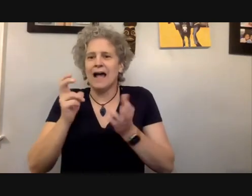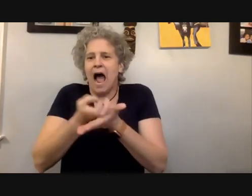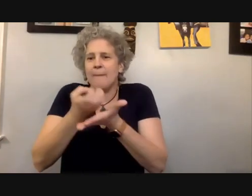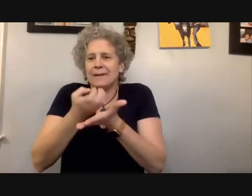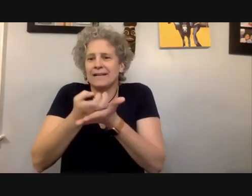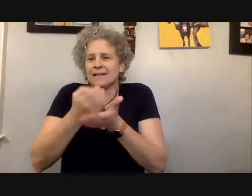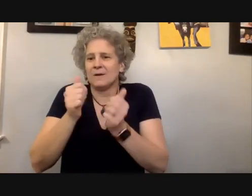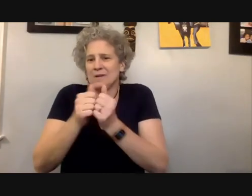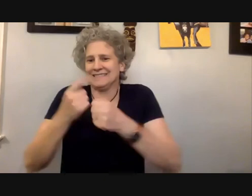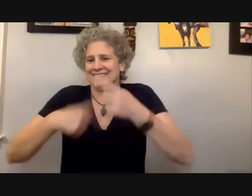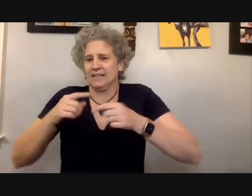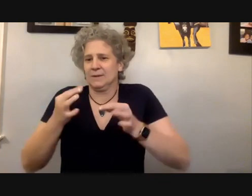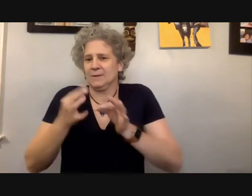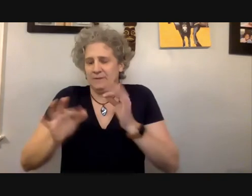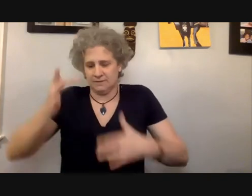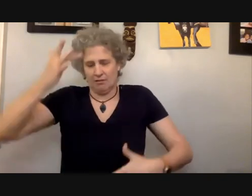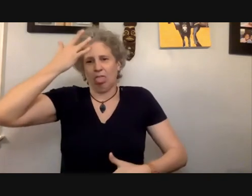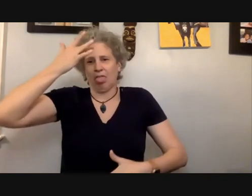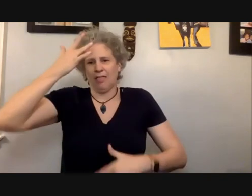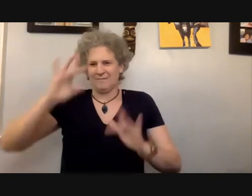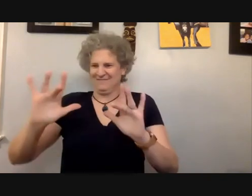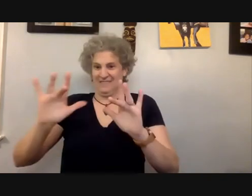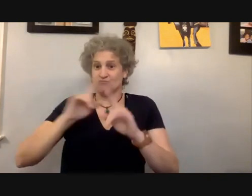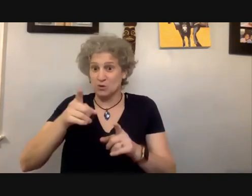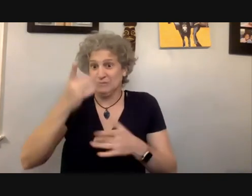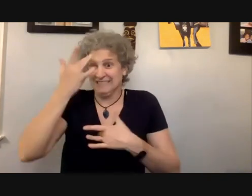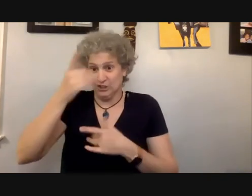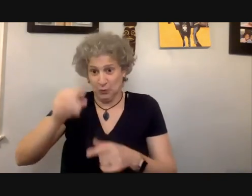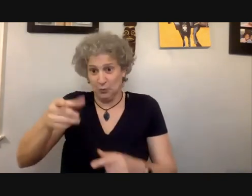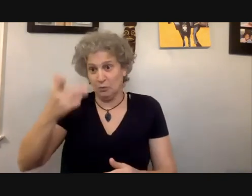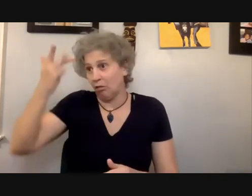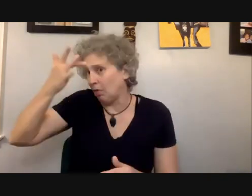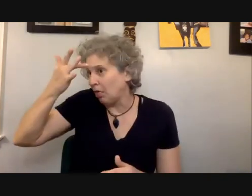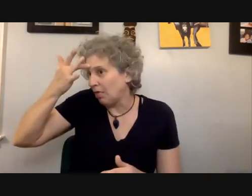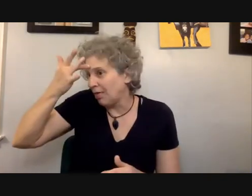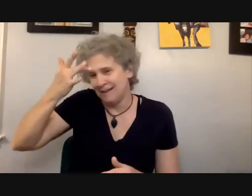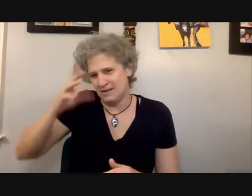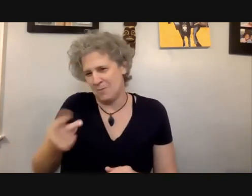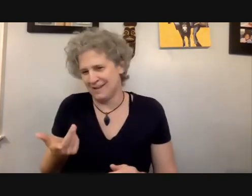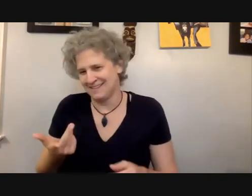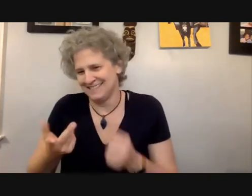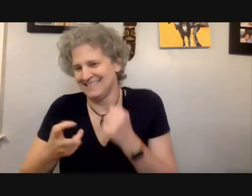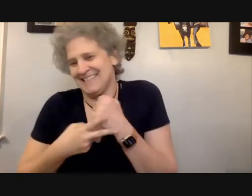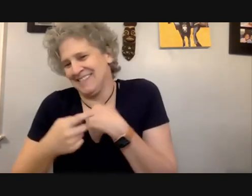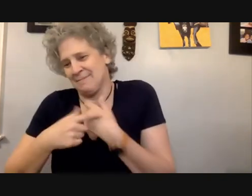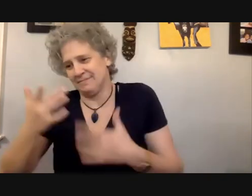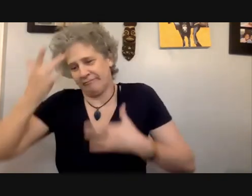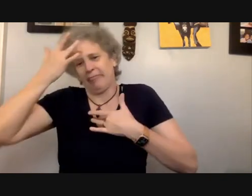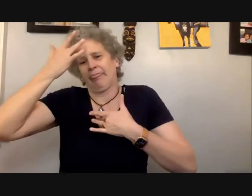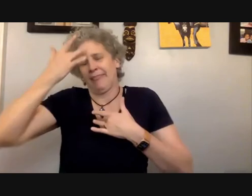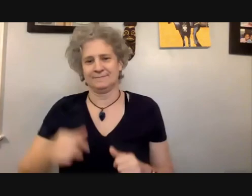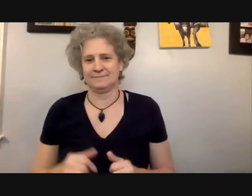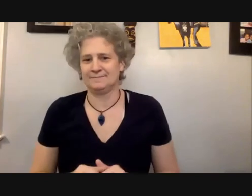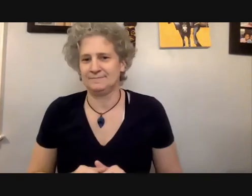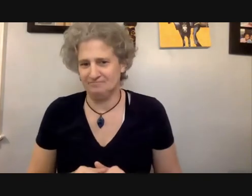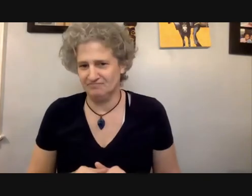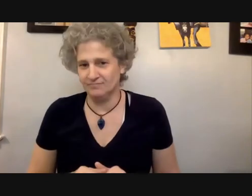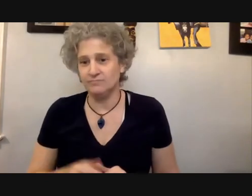Now, the one hand is always at the forehead. The other hand sometimes is at the stomach. Sometimes it's a little higher up on the chest, just,